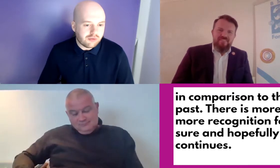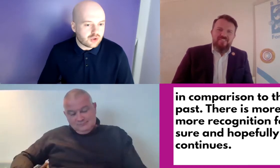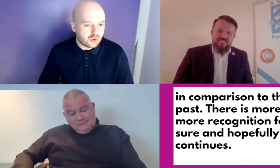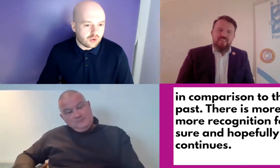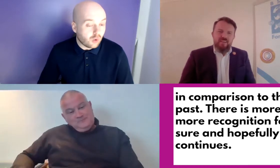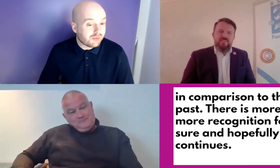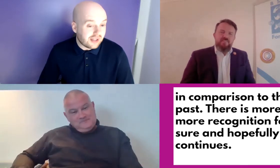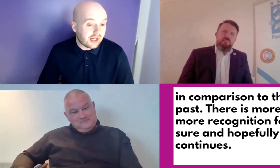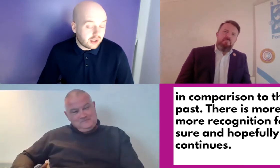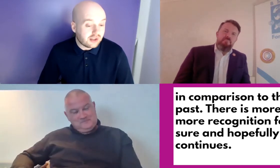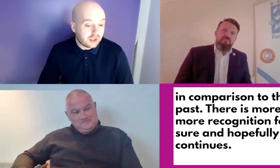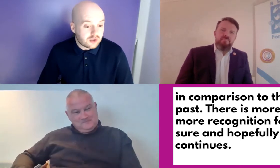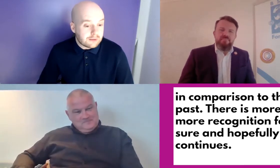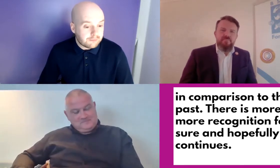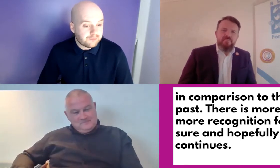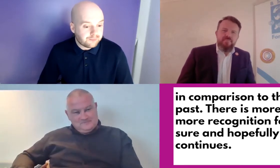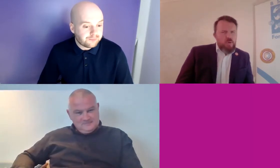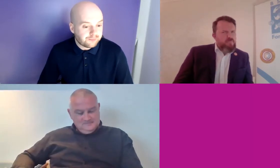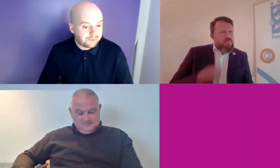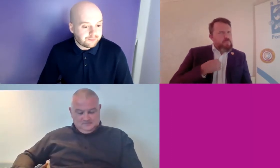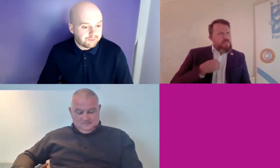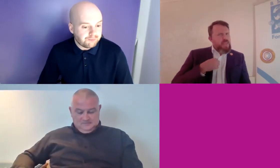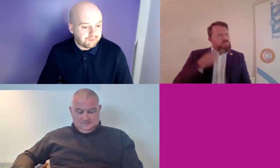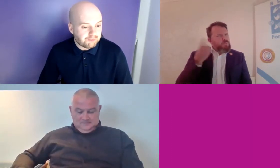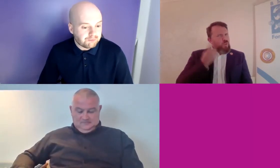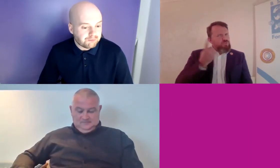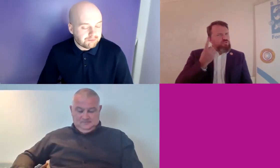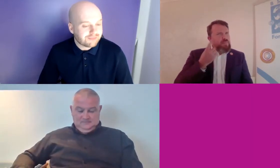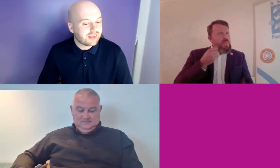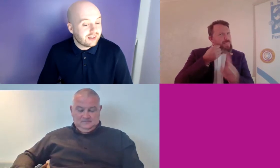for sure, and hopefully that continues.